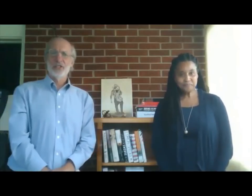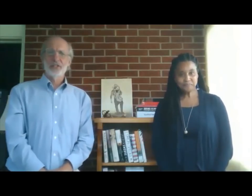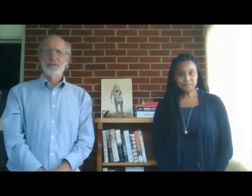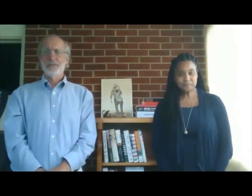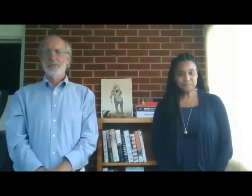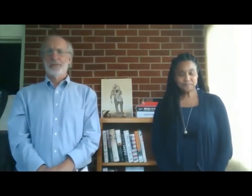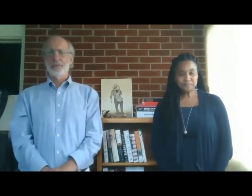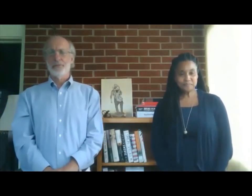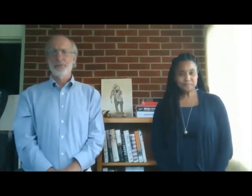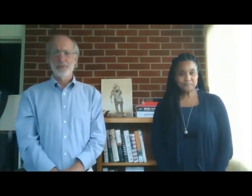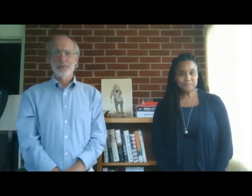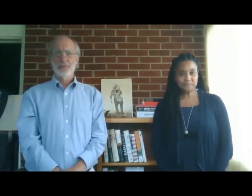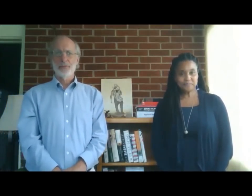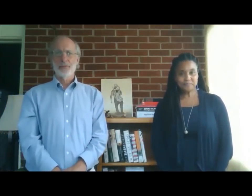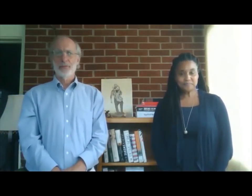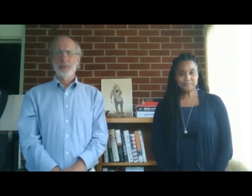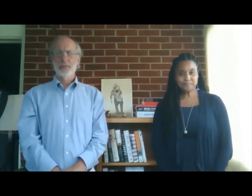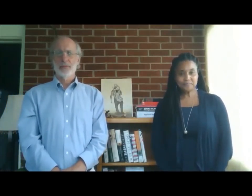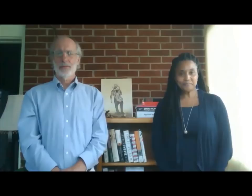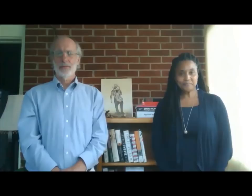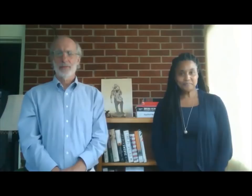Okay, your turn.